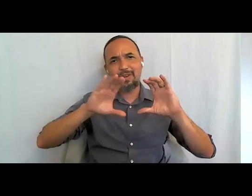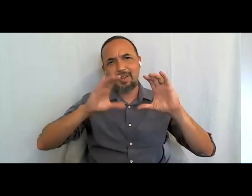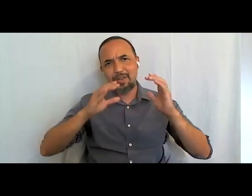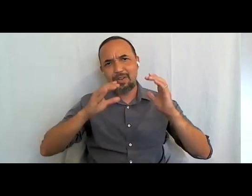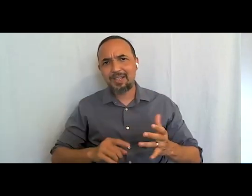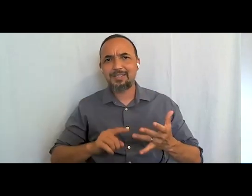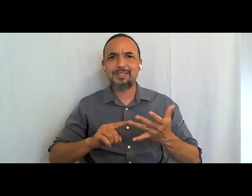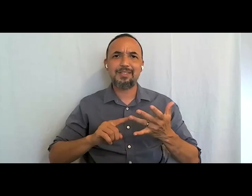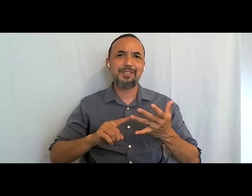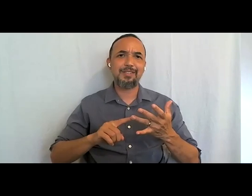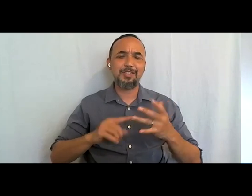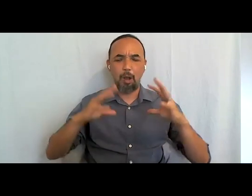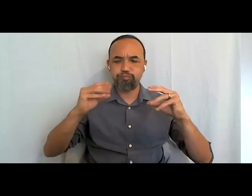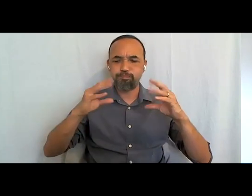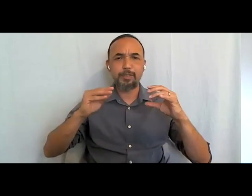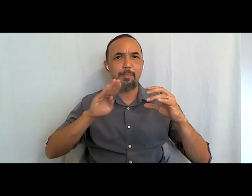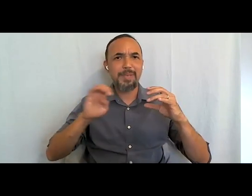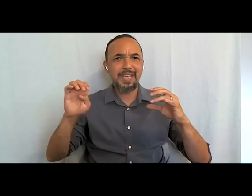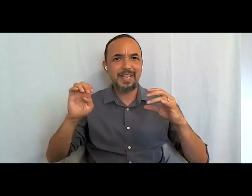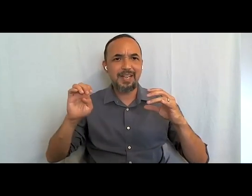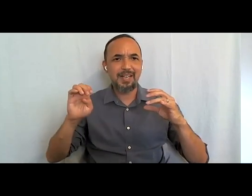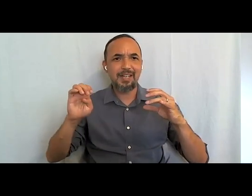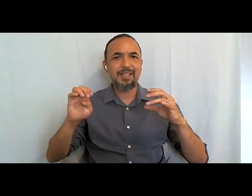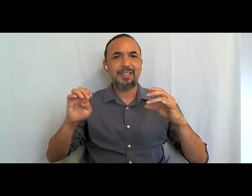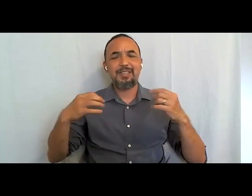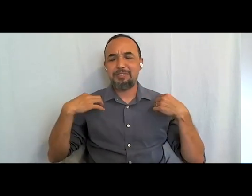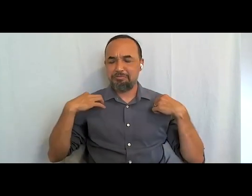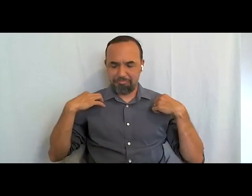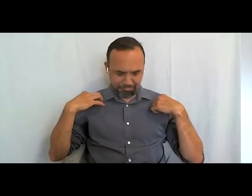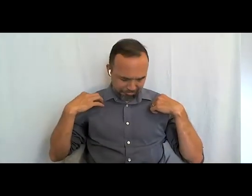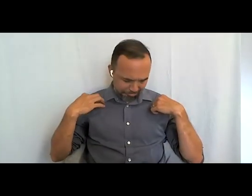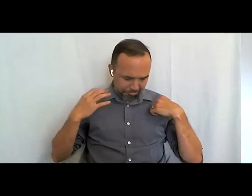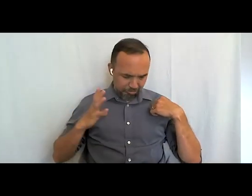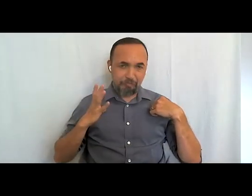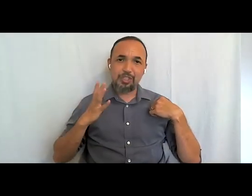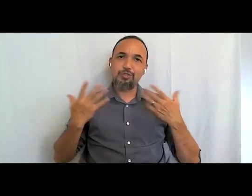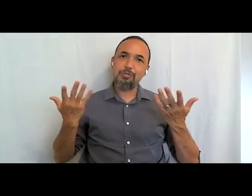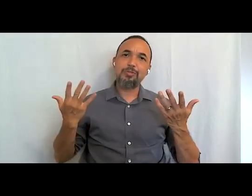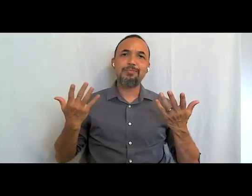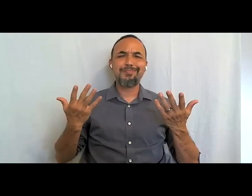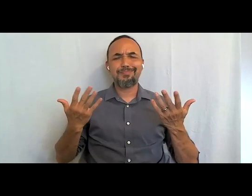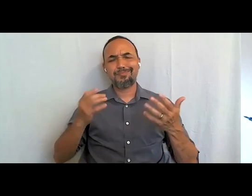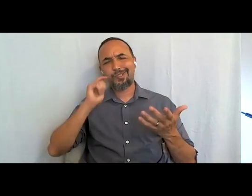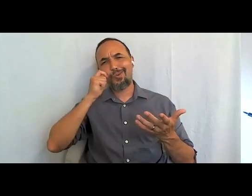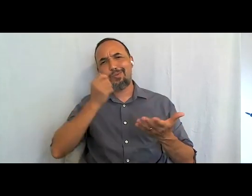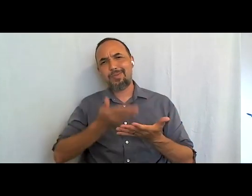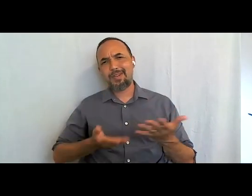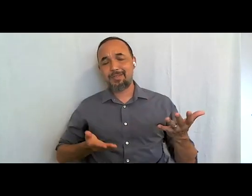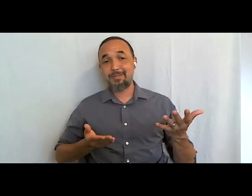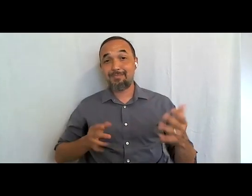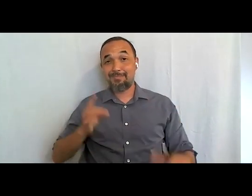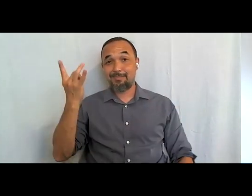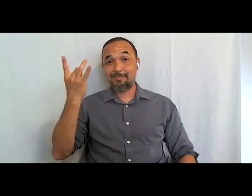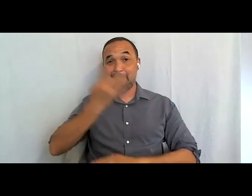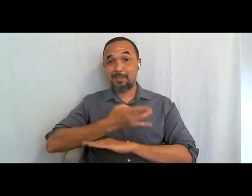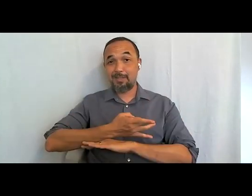plushie. You've got the official hunt t-shirt. You've got, there's great stuff. And then there's 8 days left.